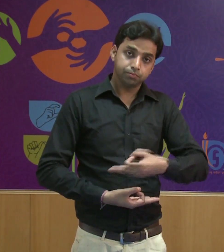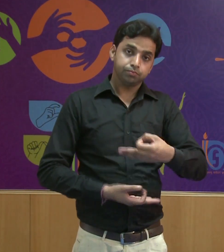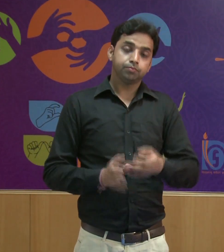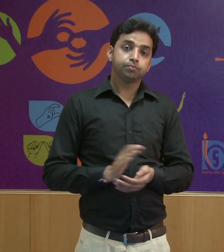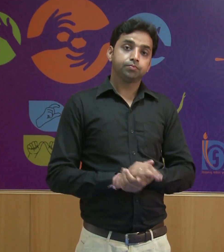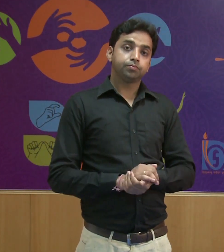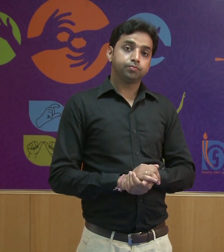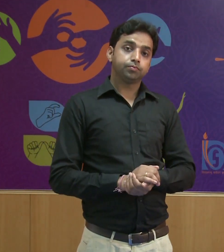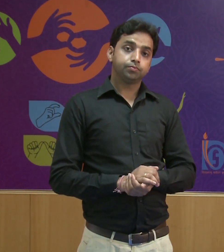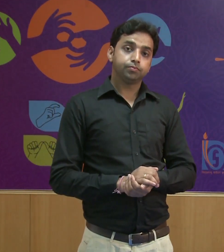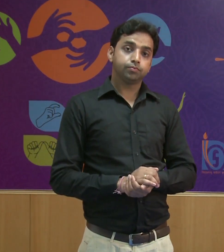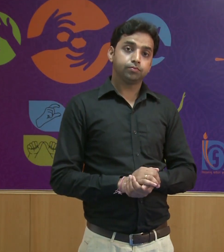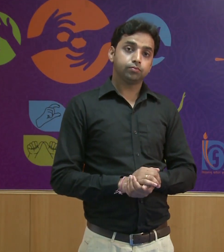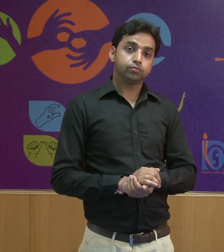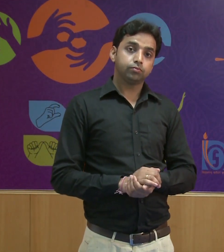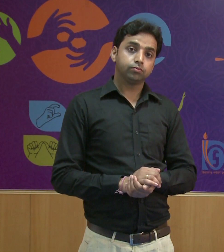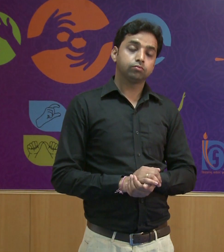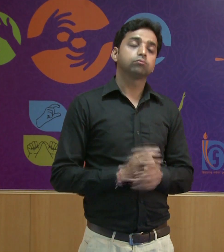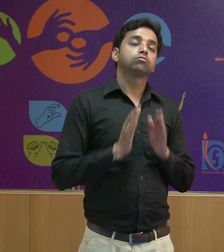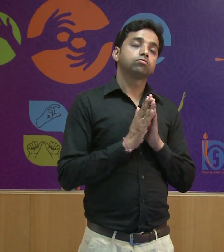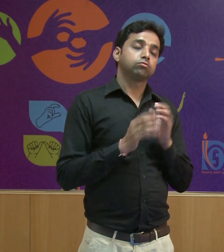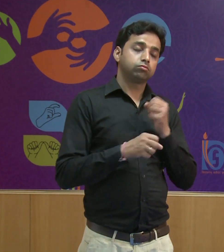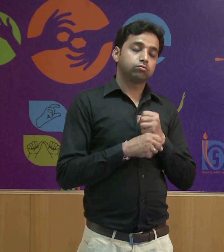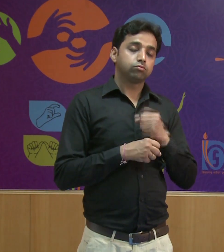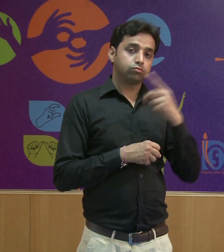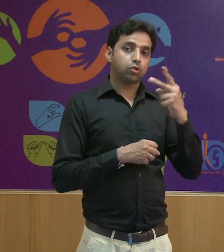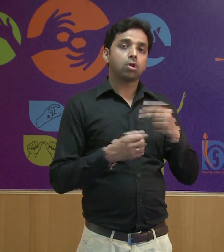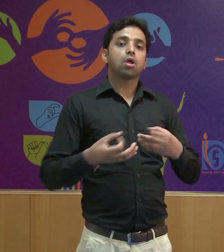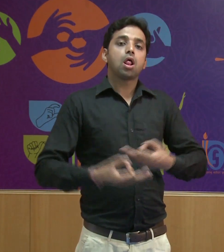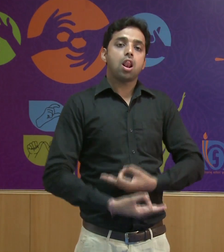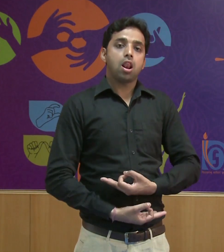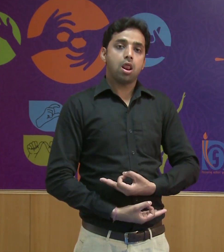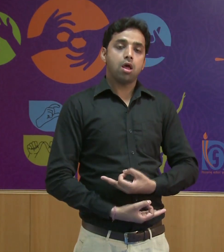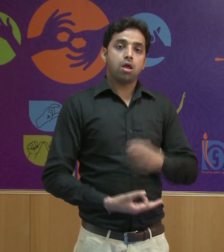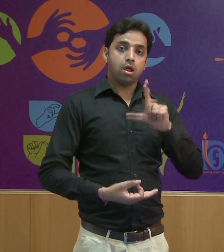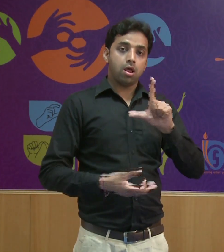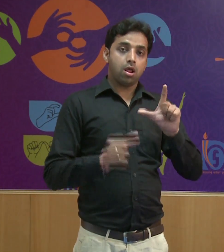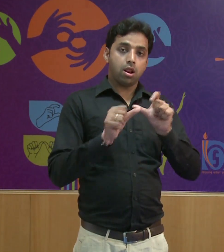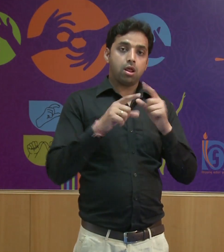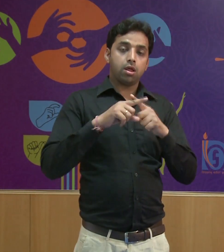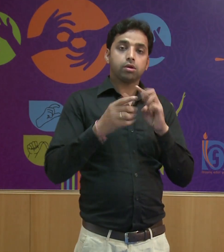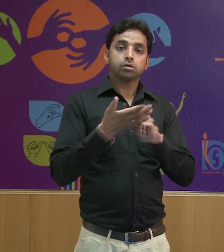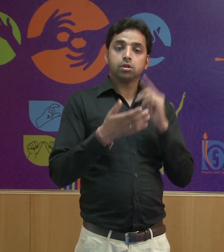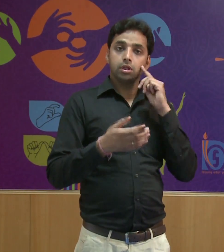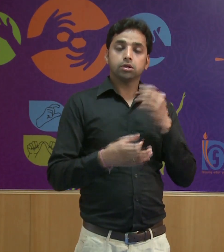and goddess Lakshmi, Saraswati, etc.